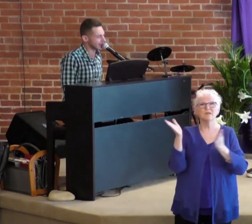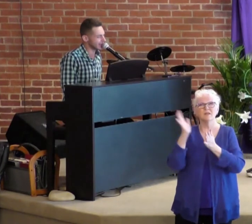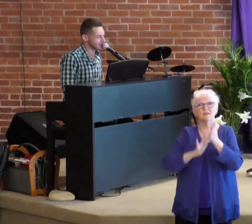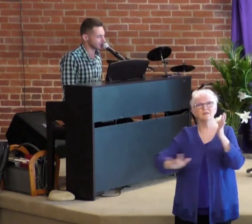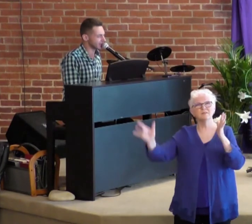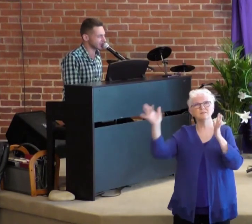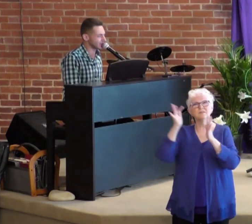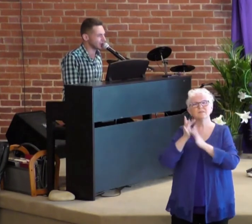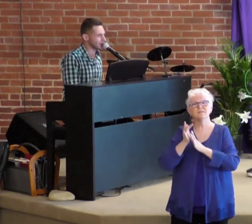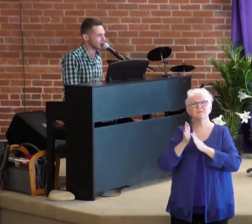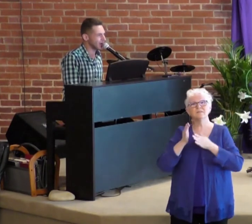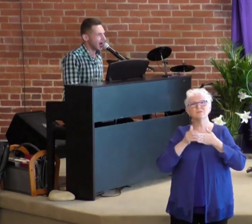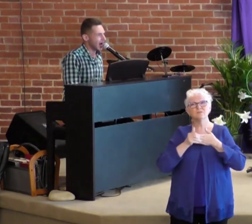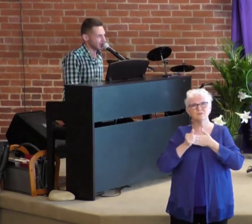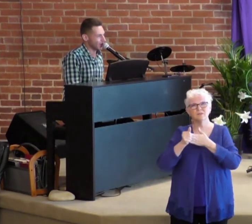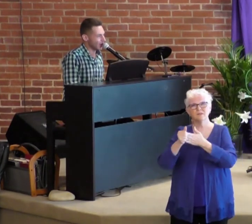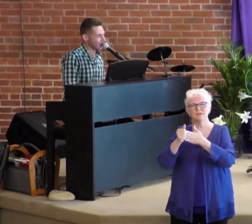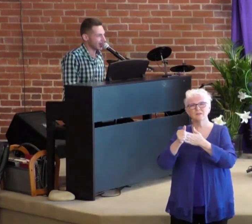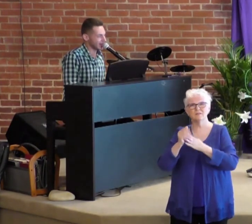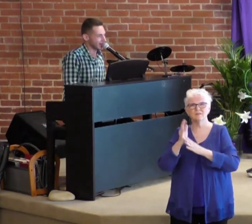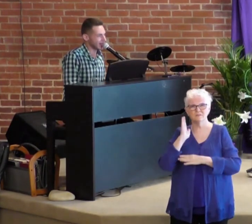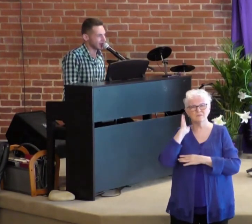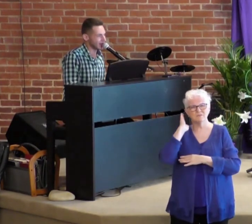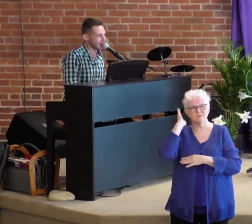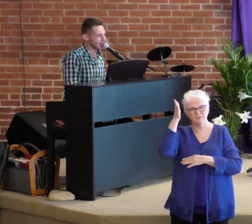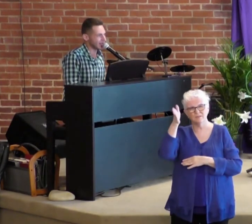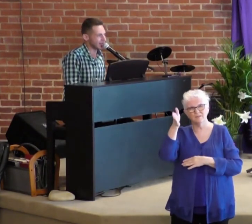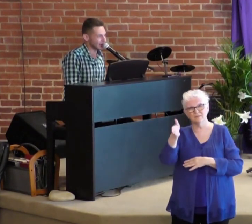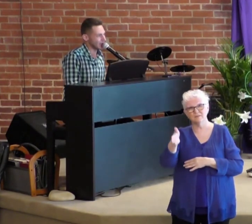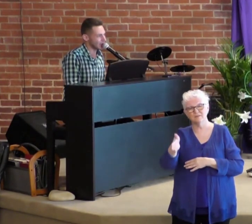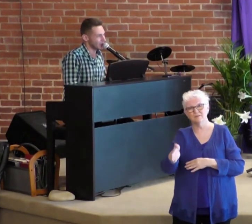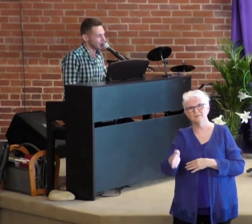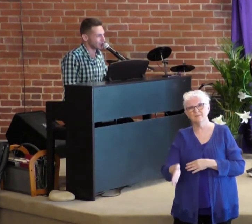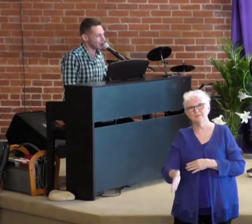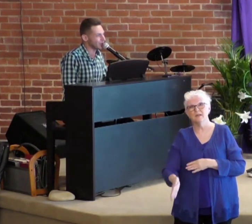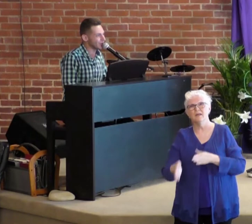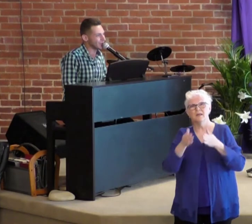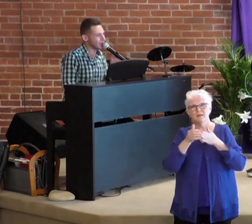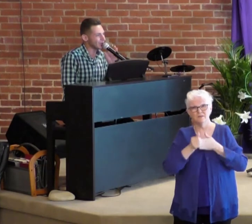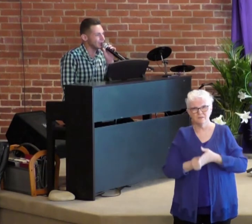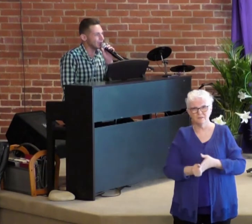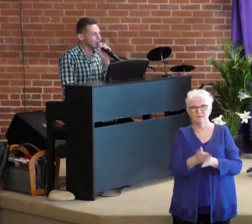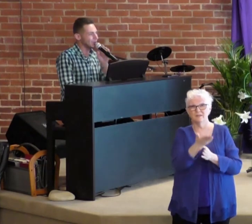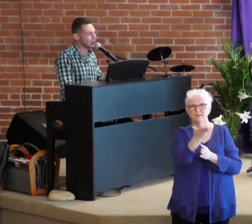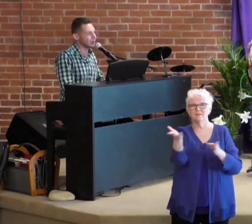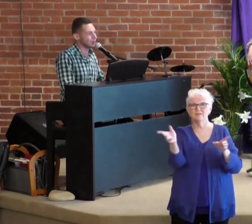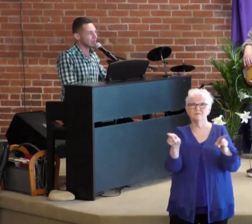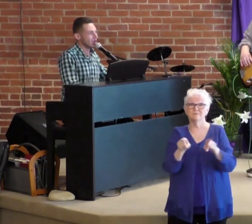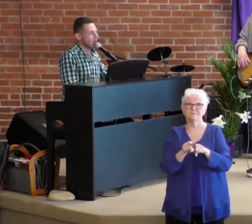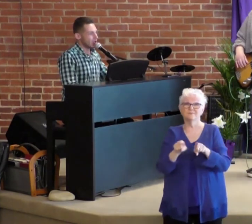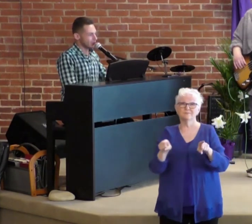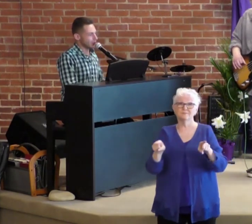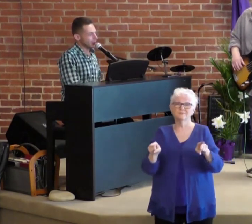Jesus leads me to, I know that He'll lead you through.